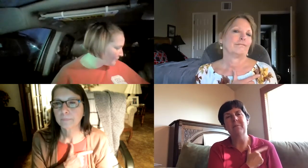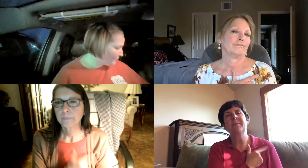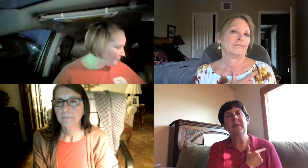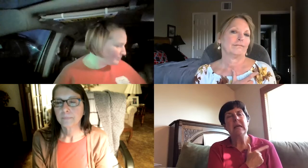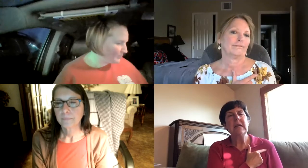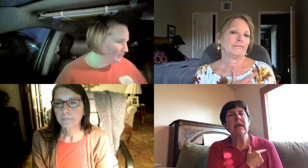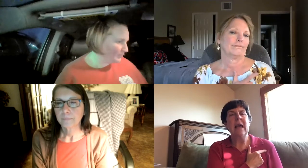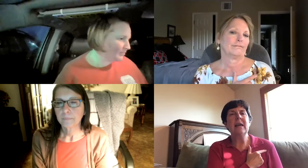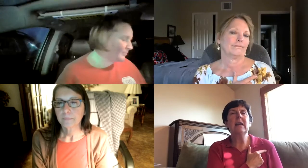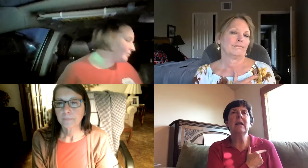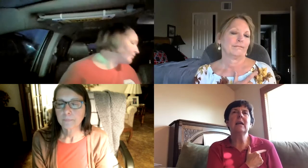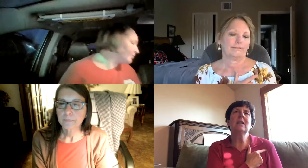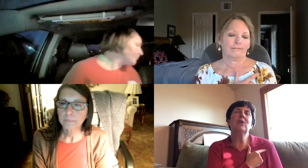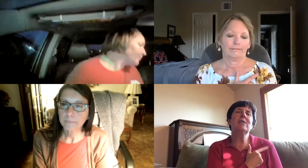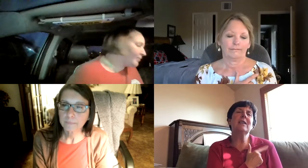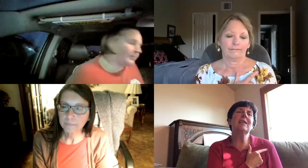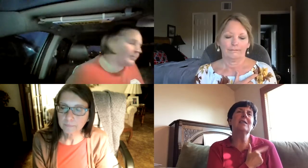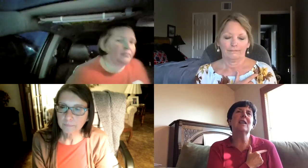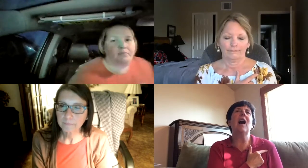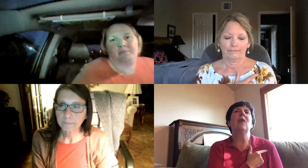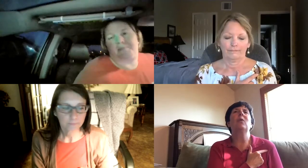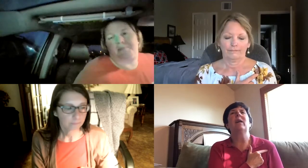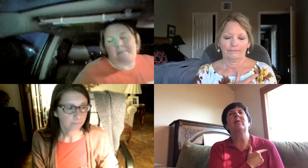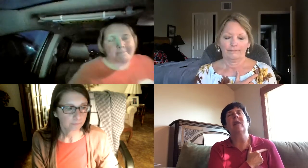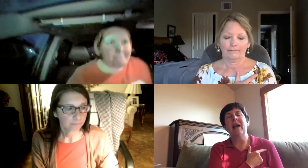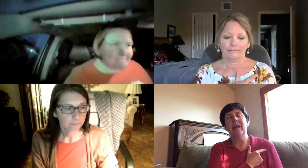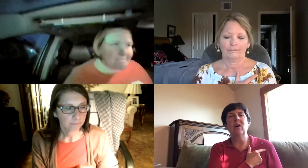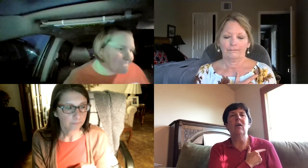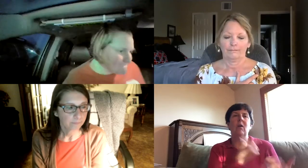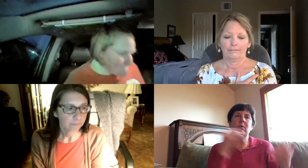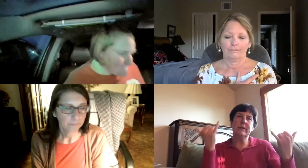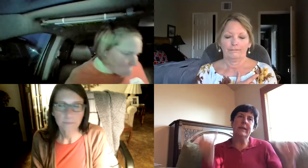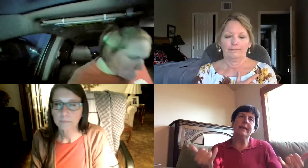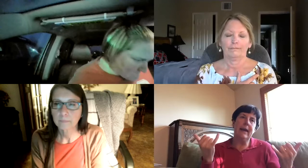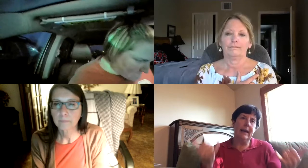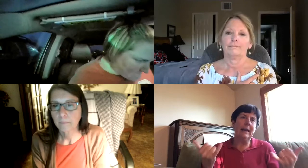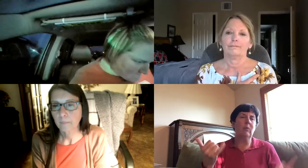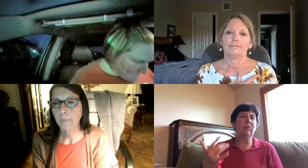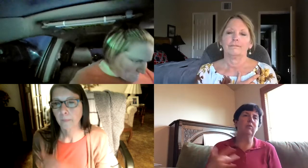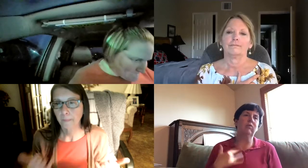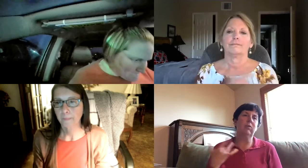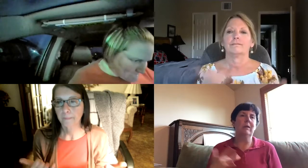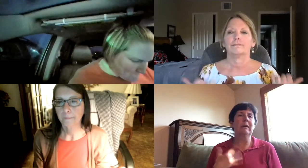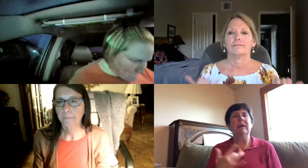Yeah. And you'll see this a lot with like, oh, today,